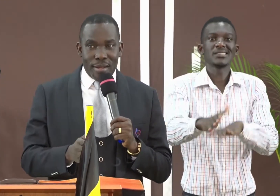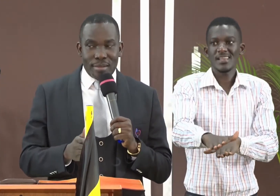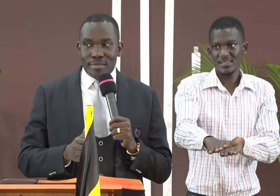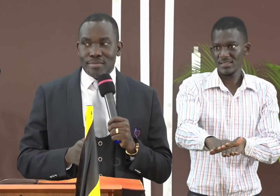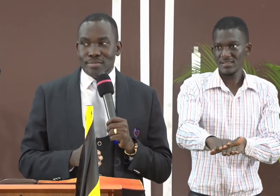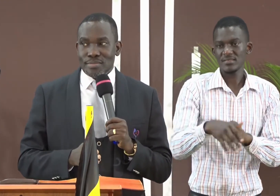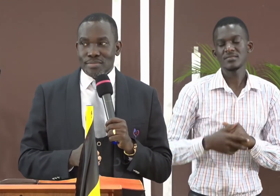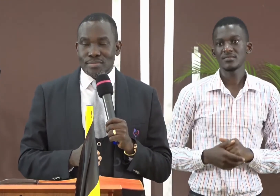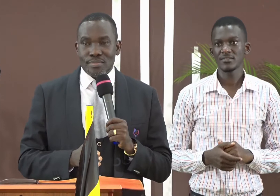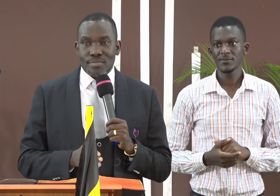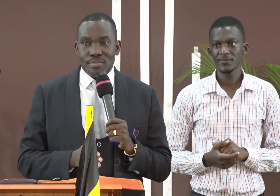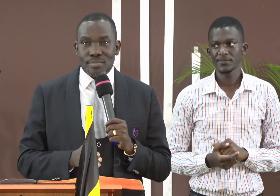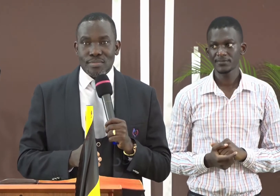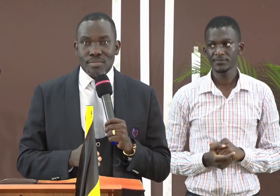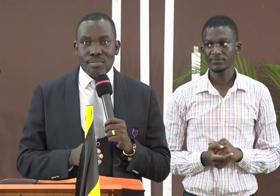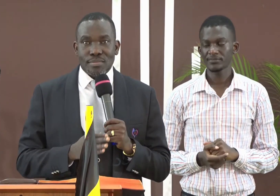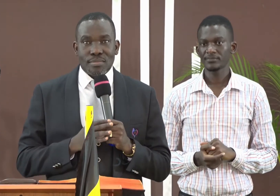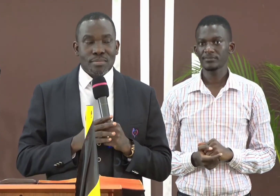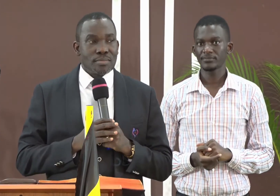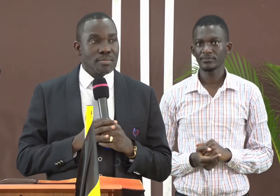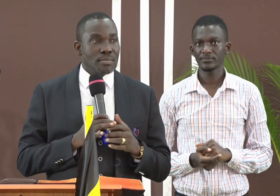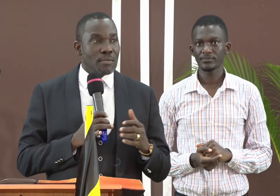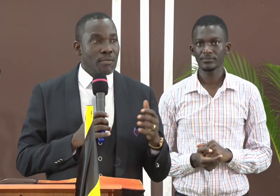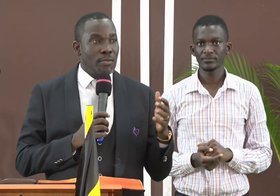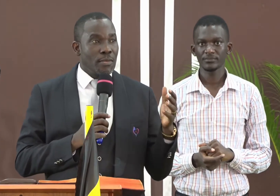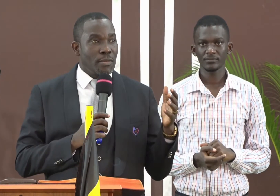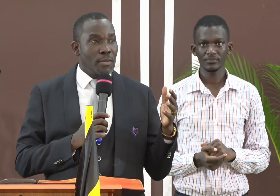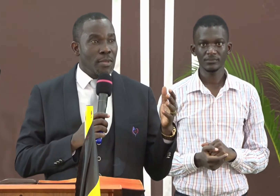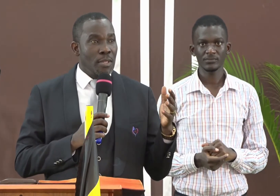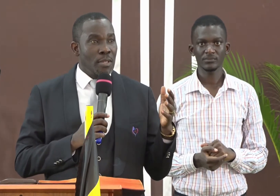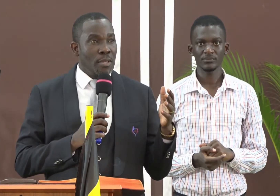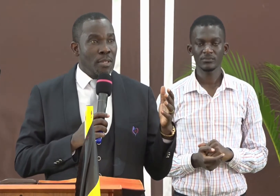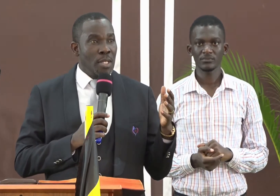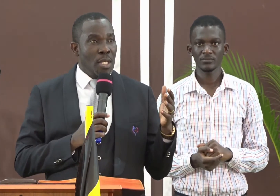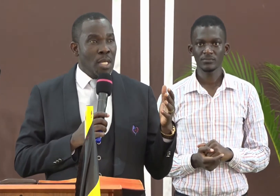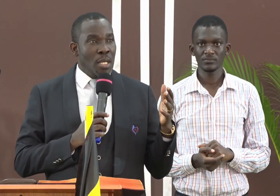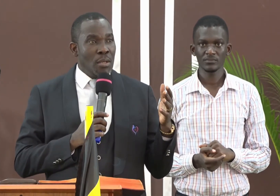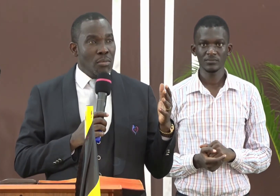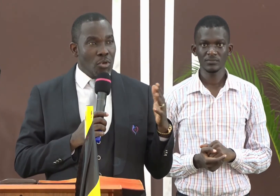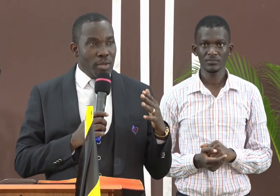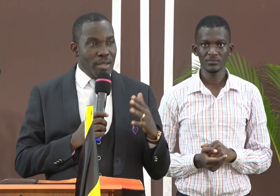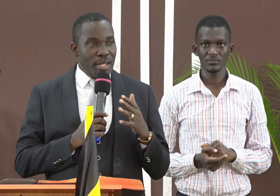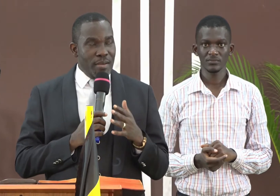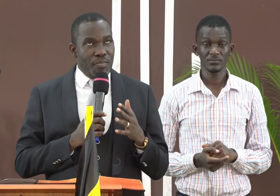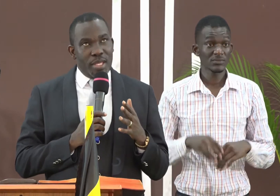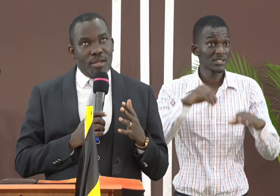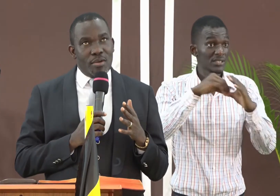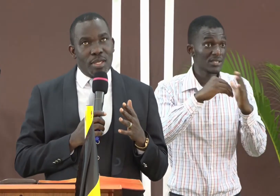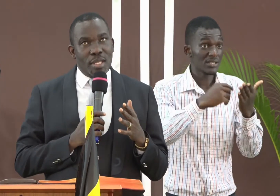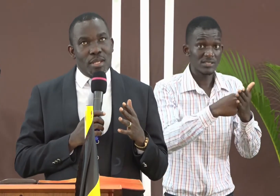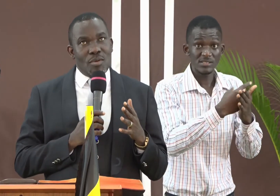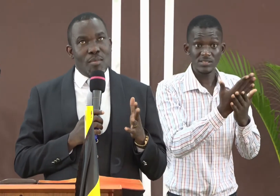kufa. When Adam was told, do not eat of that fruit, that tree, when you eat of it, you'll surely die. Mulubereberye